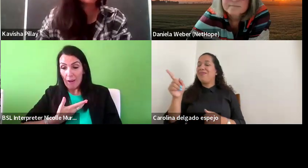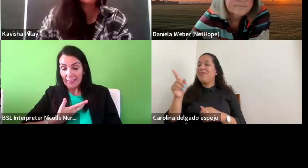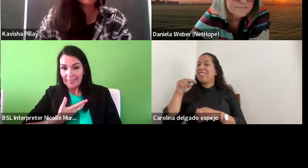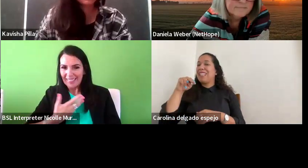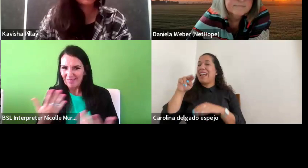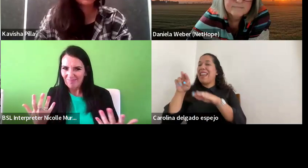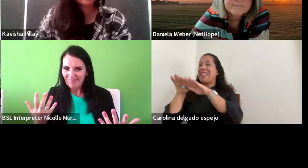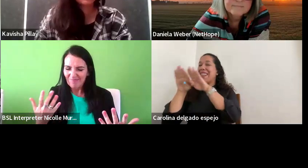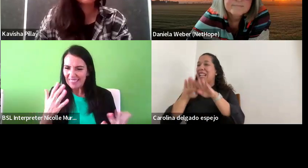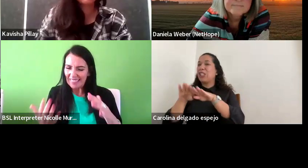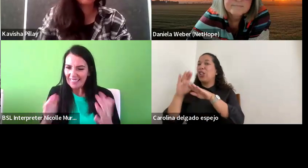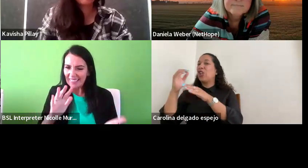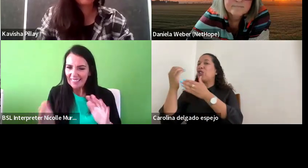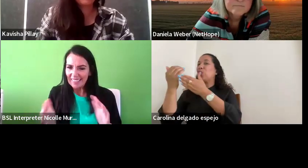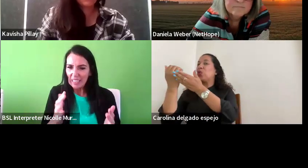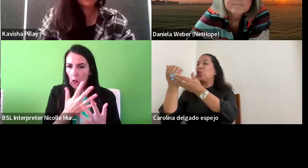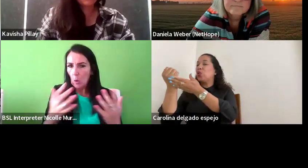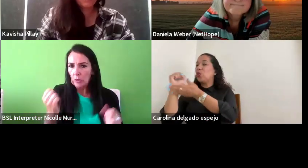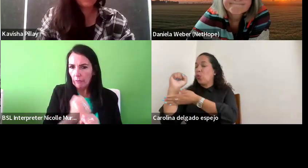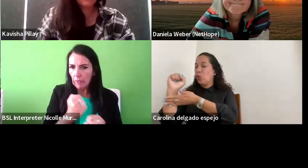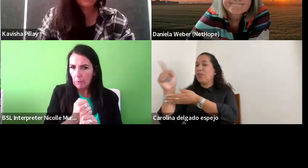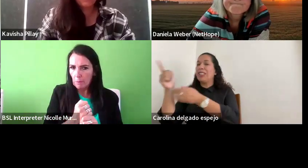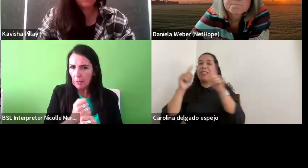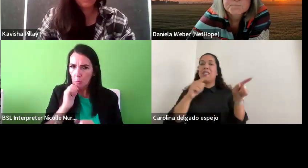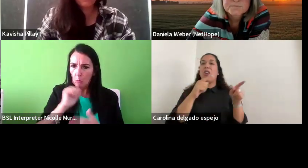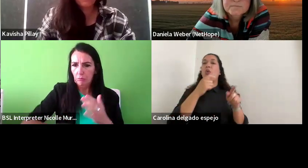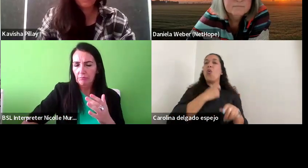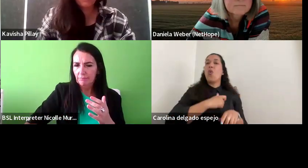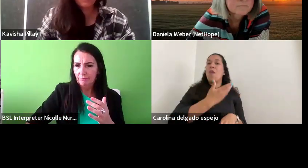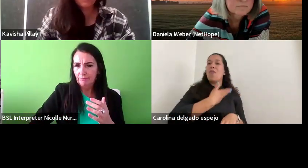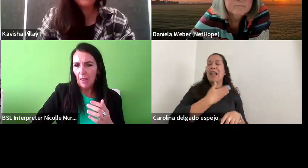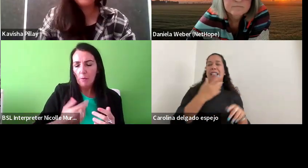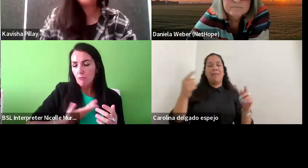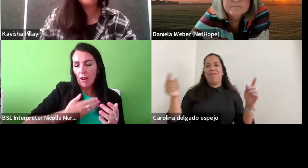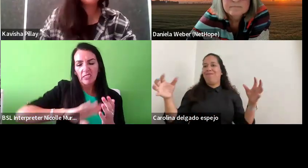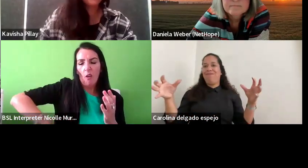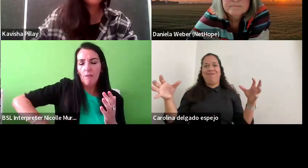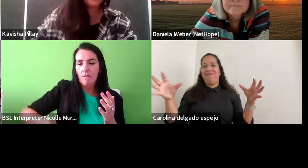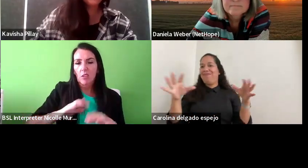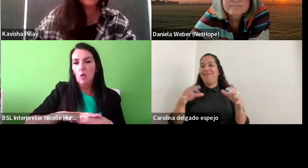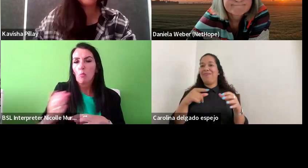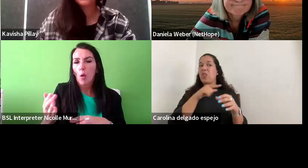privacy, we know where many governments are going to be, and it's not on the side of rights. Mm-hmm.